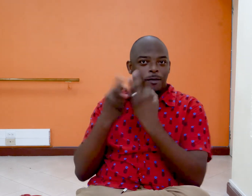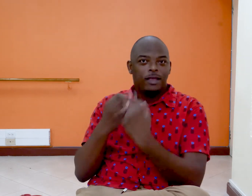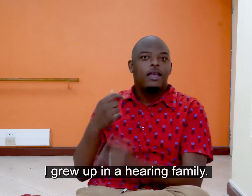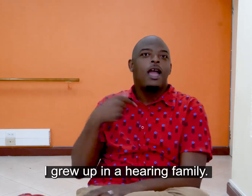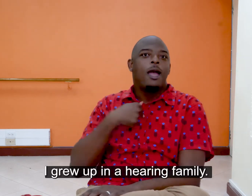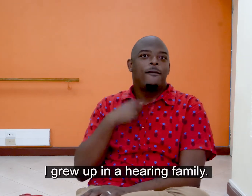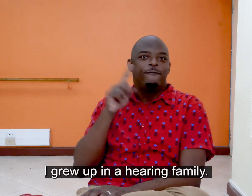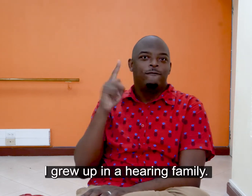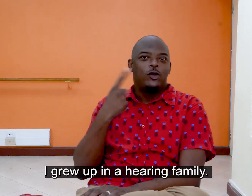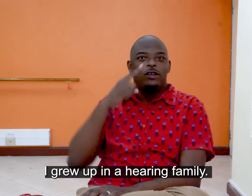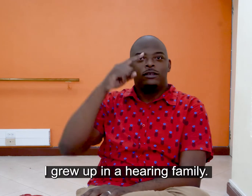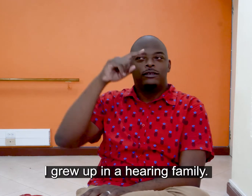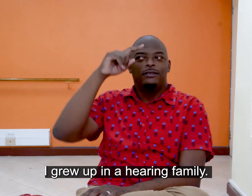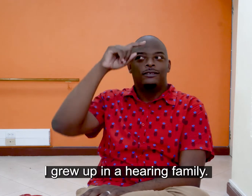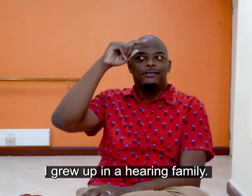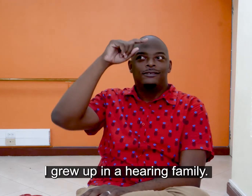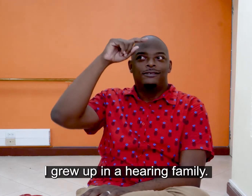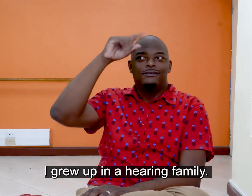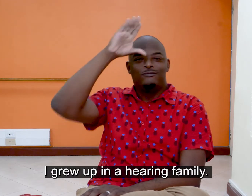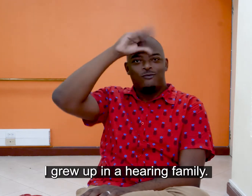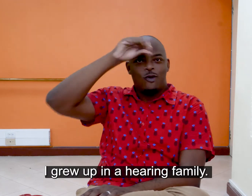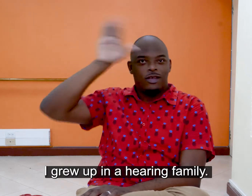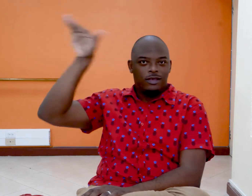I grew up in a hearing family.